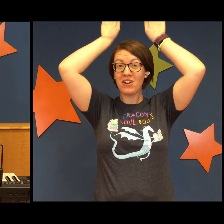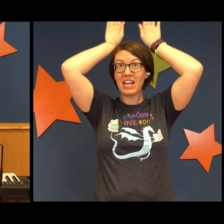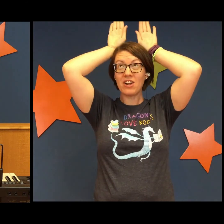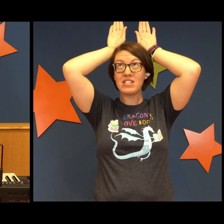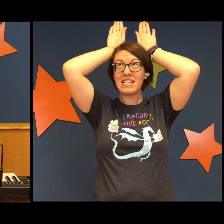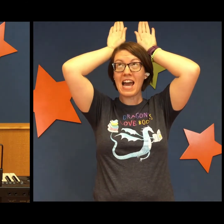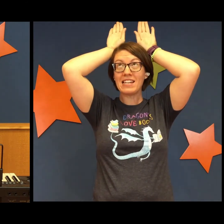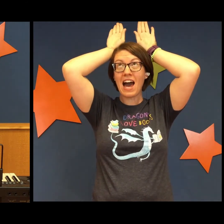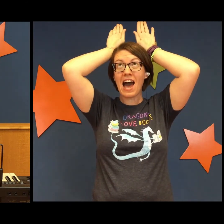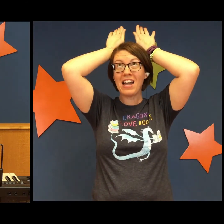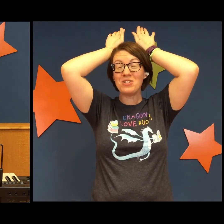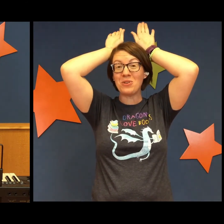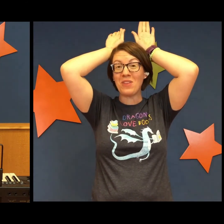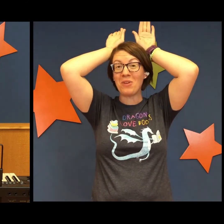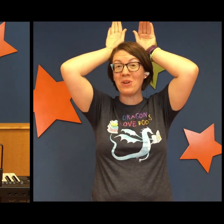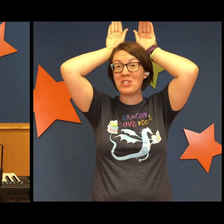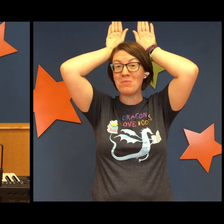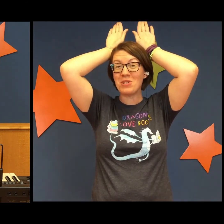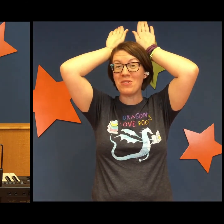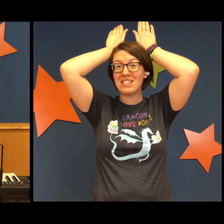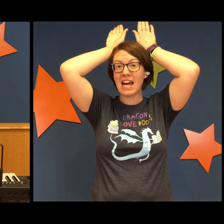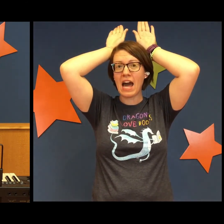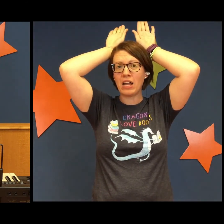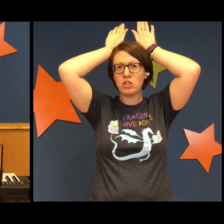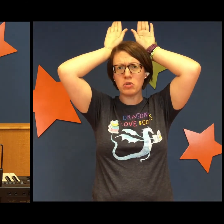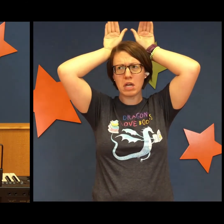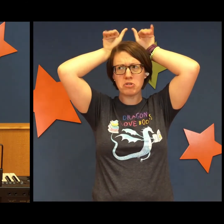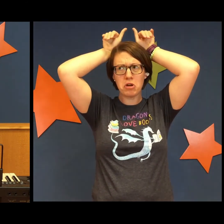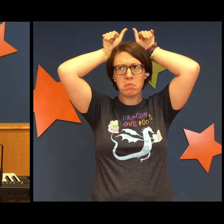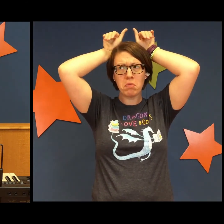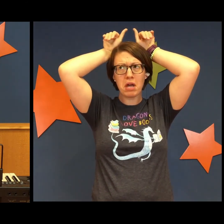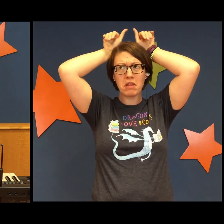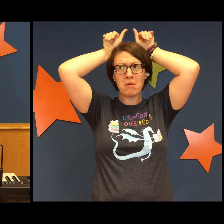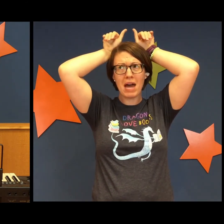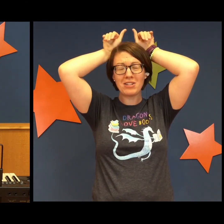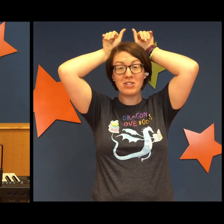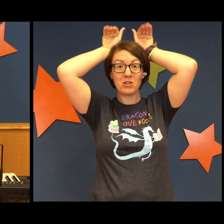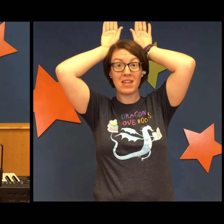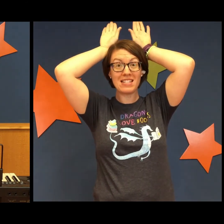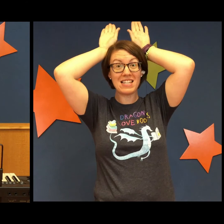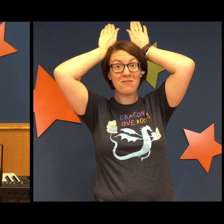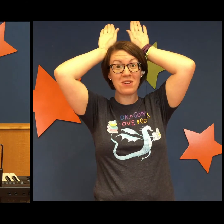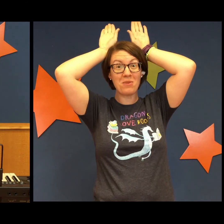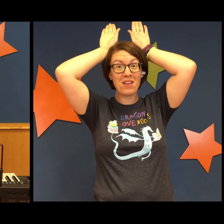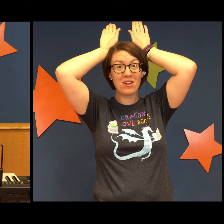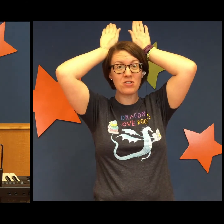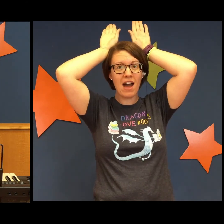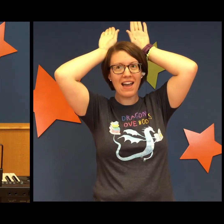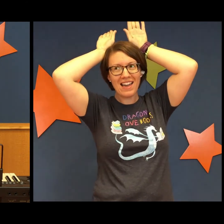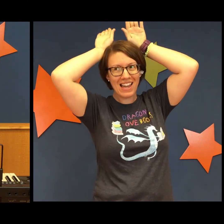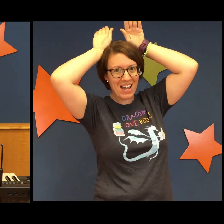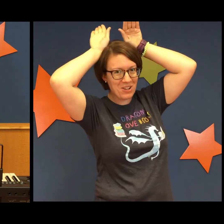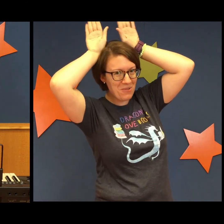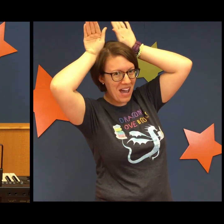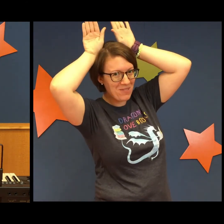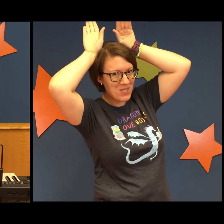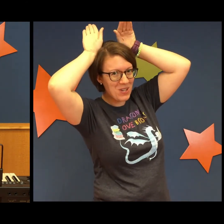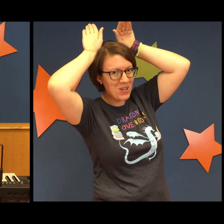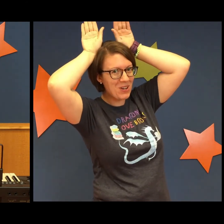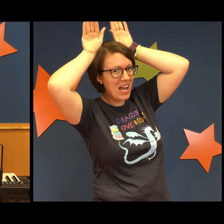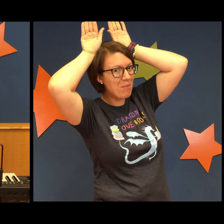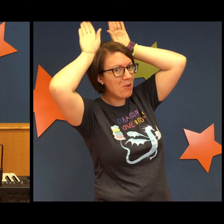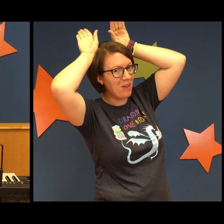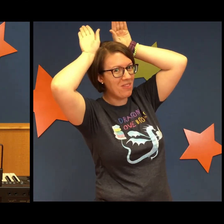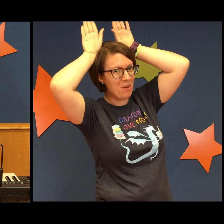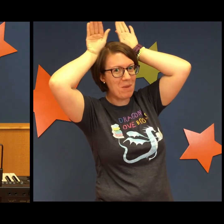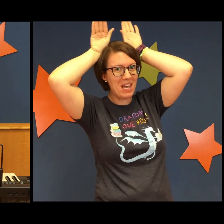Do your ears stand high? Do they reach up to the sky? Do they droop when they're wet? Do they stiffen when they're dry? Can you wave to